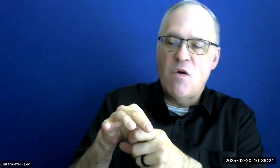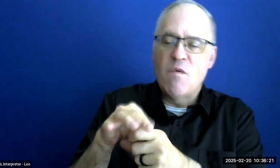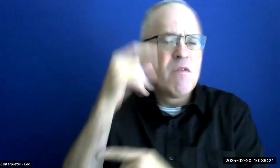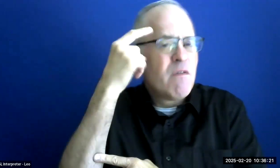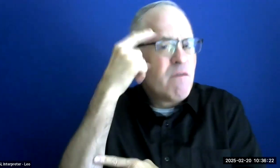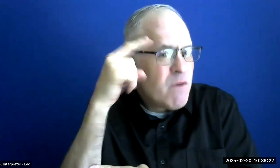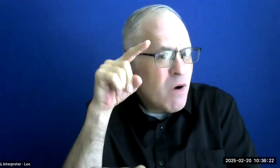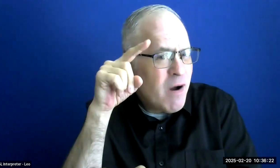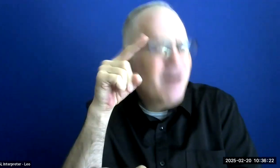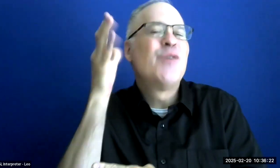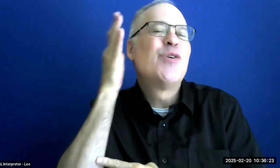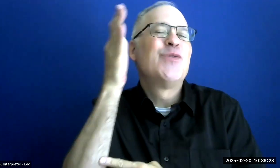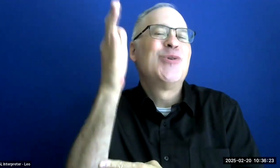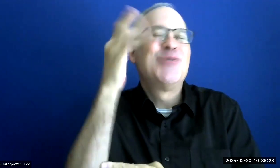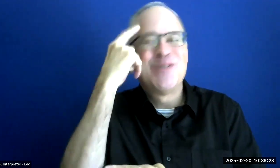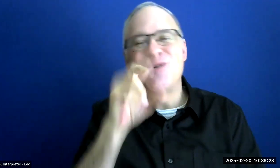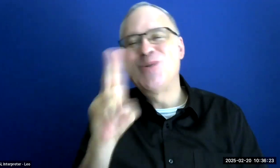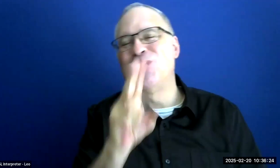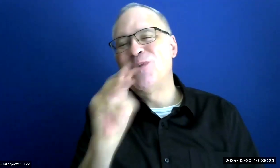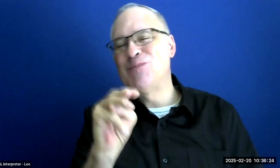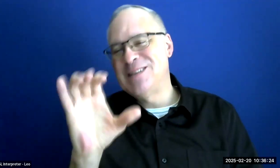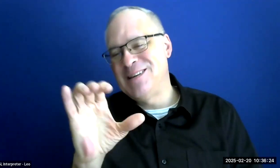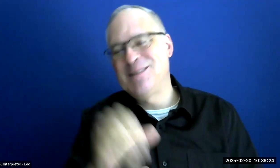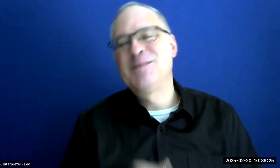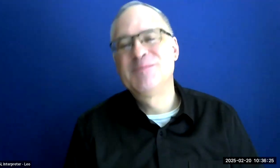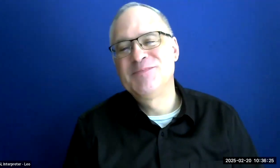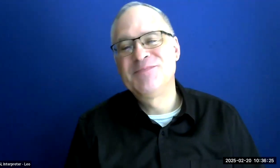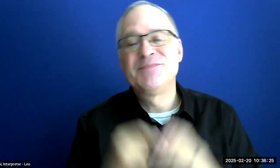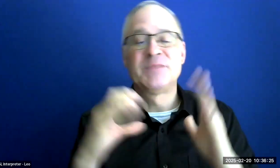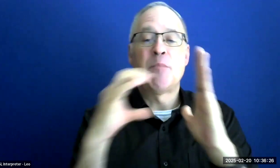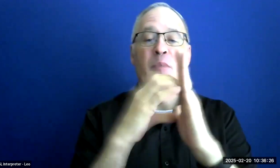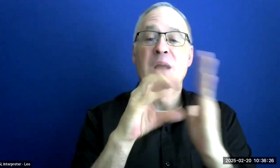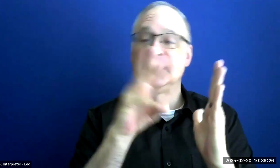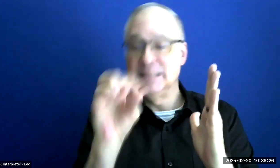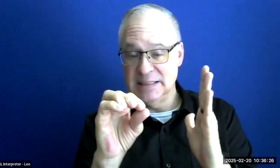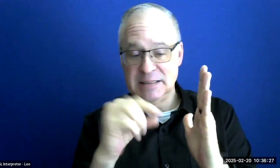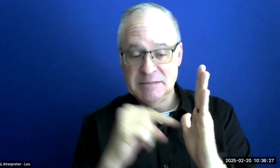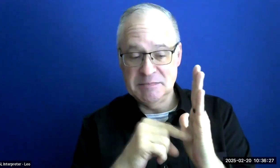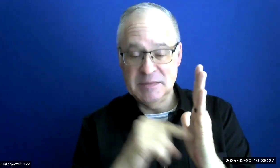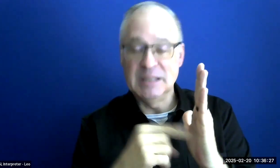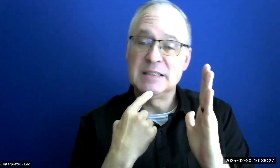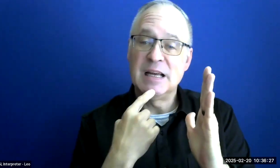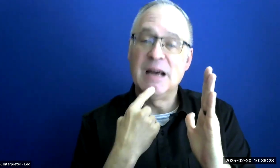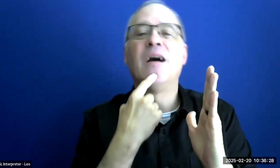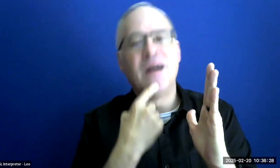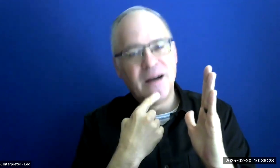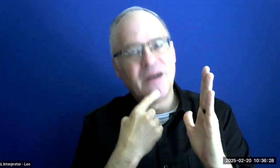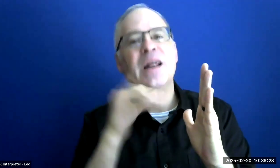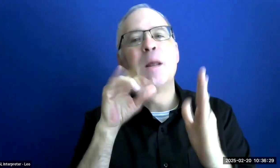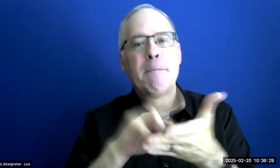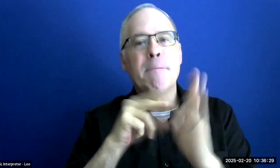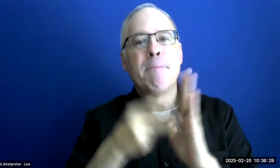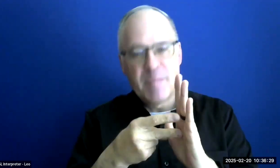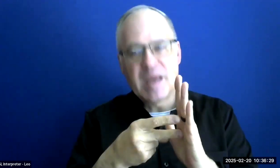our United Methodist Church. Paragraph 60 in part states that this is an aggregate vote